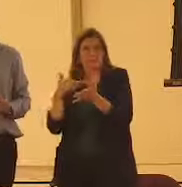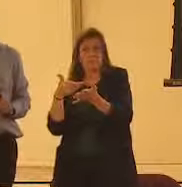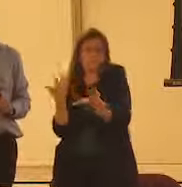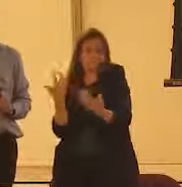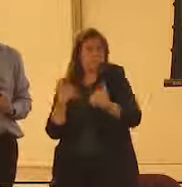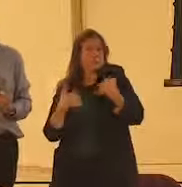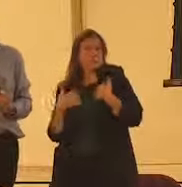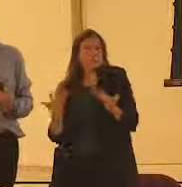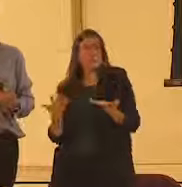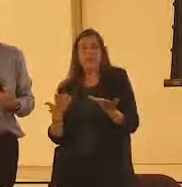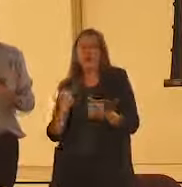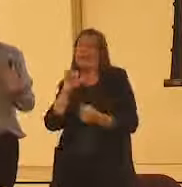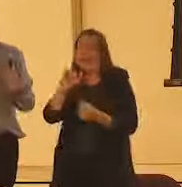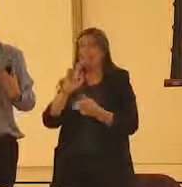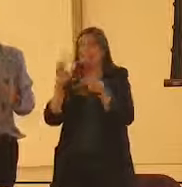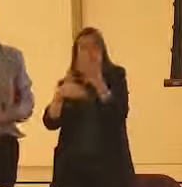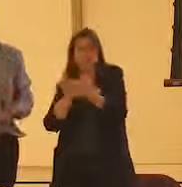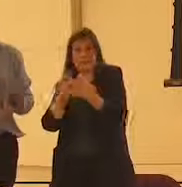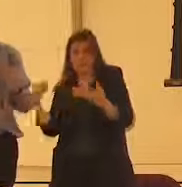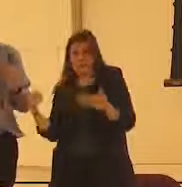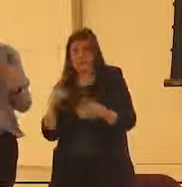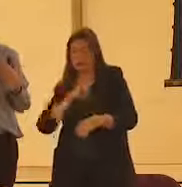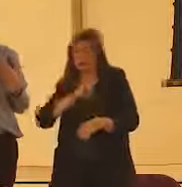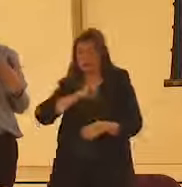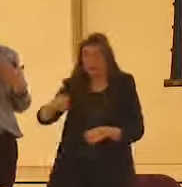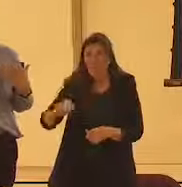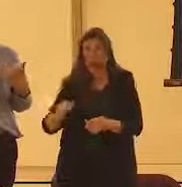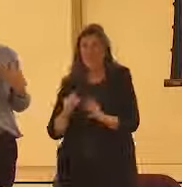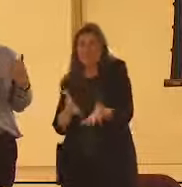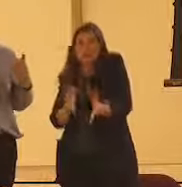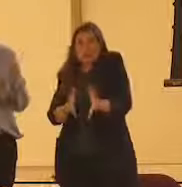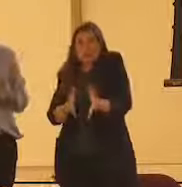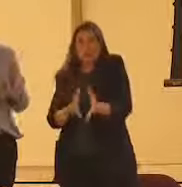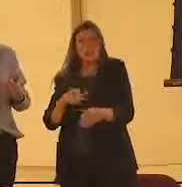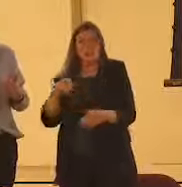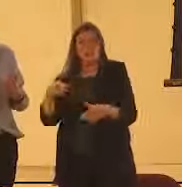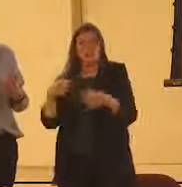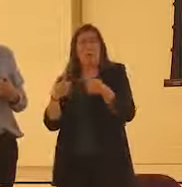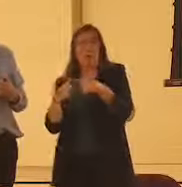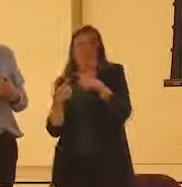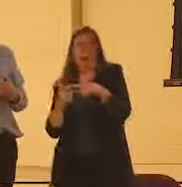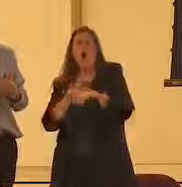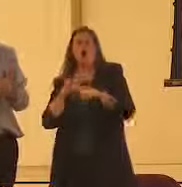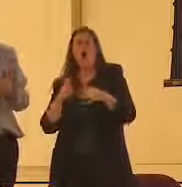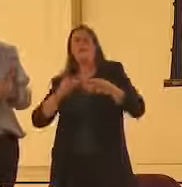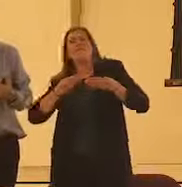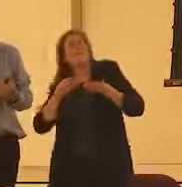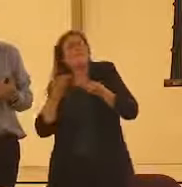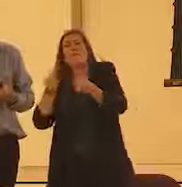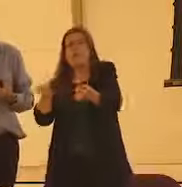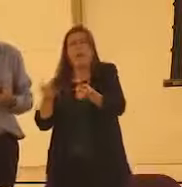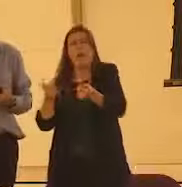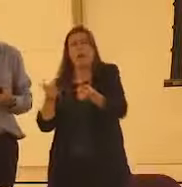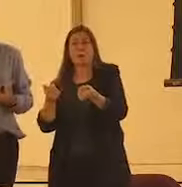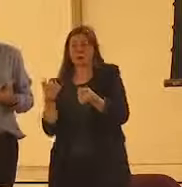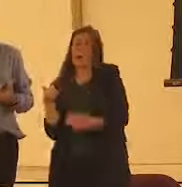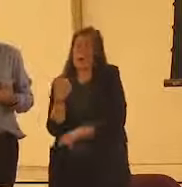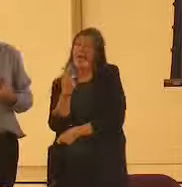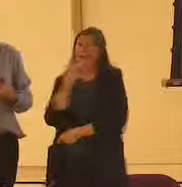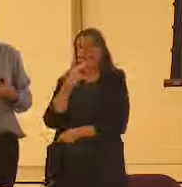So his sign language was incredibly fast, it wasn't particularly fluent, whereas I could tell that he could sign really well, and that